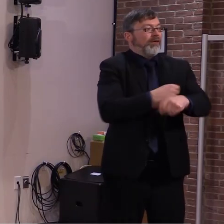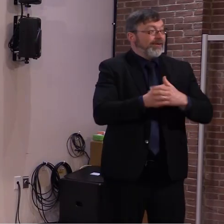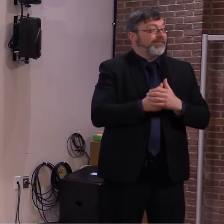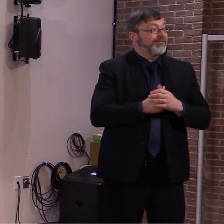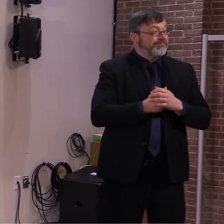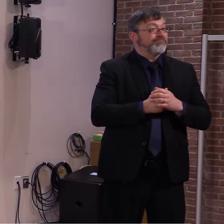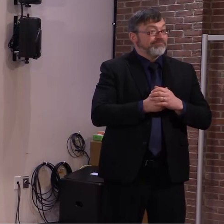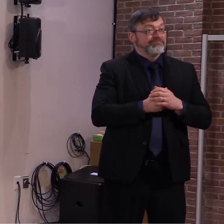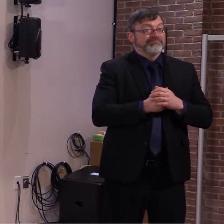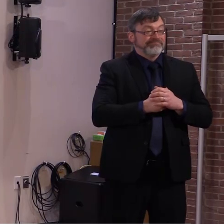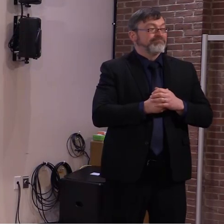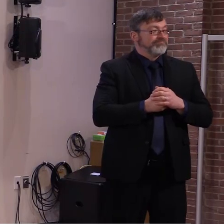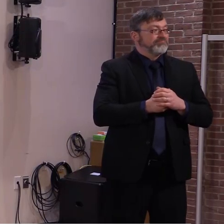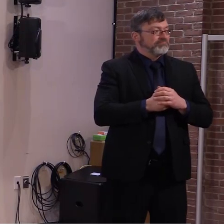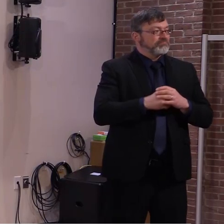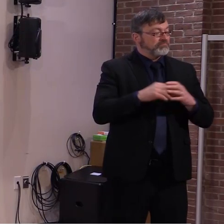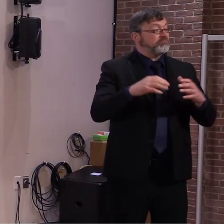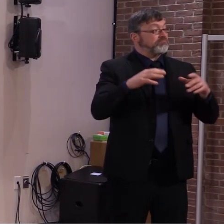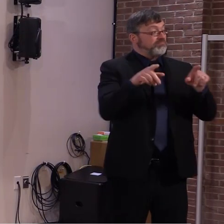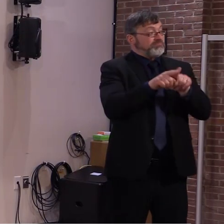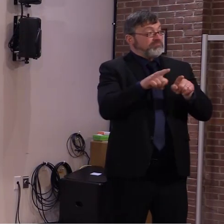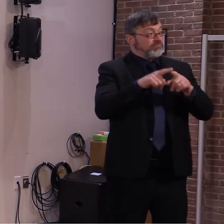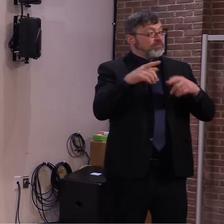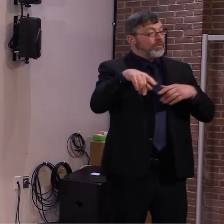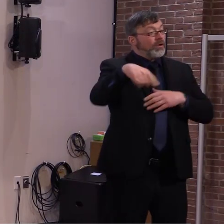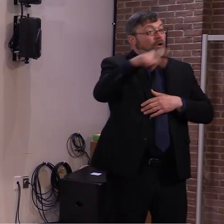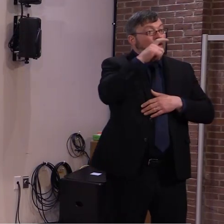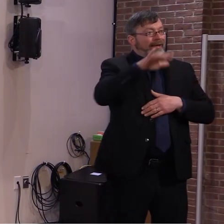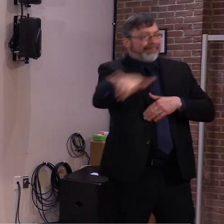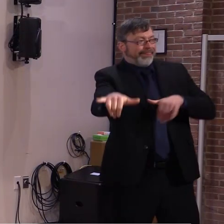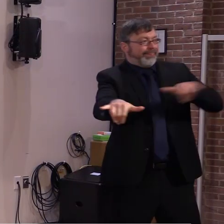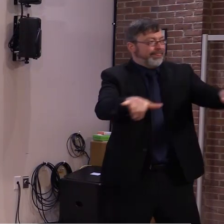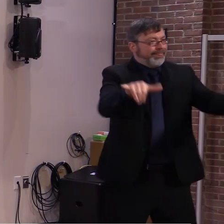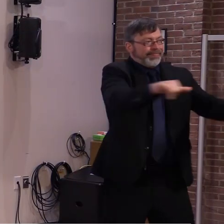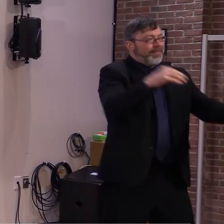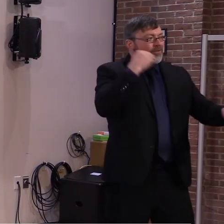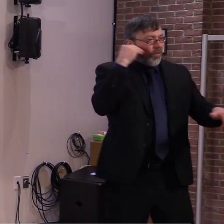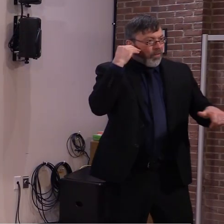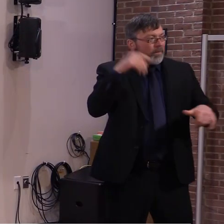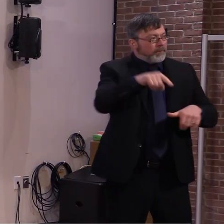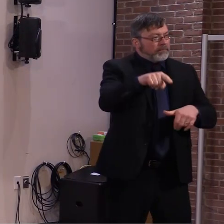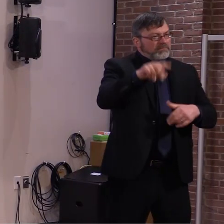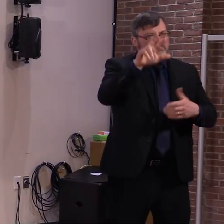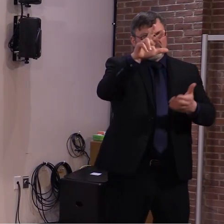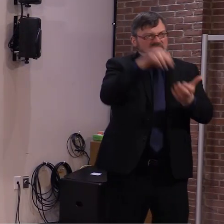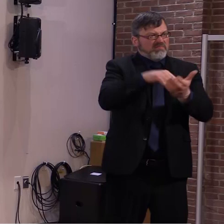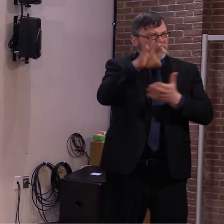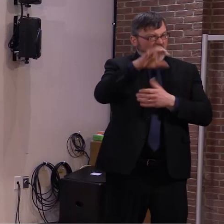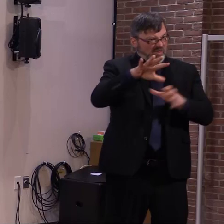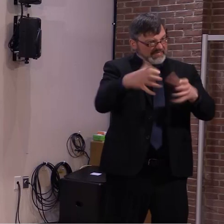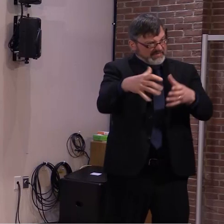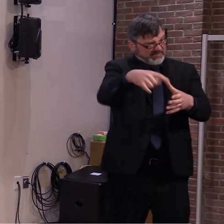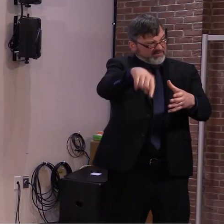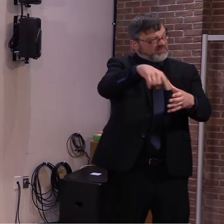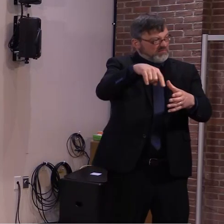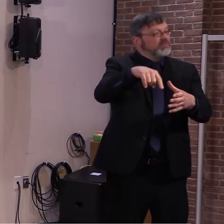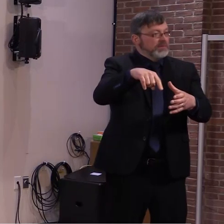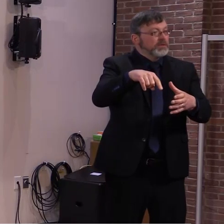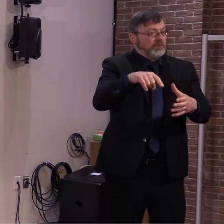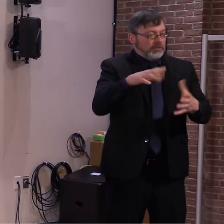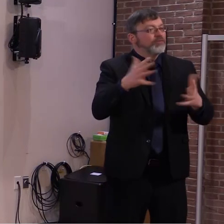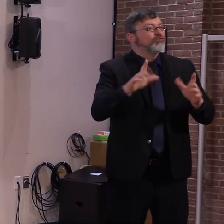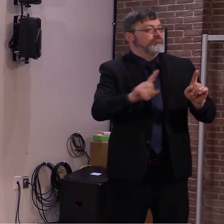3,476 homebound individuals have been vaccinated, and we've added capacity and staffing to reduce the length of